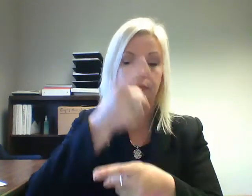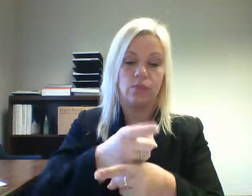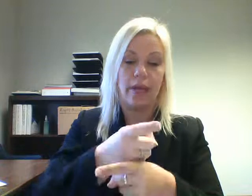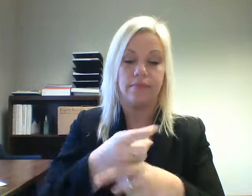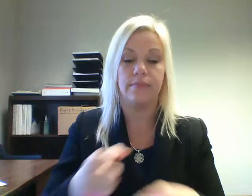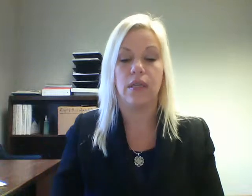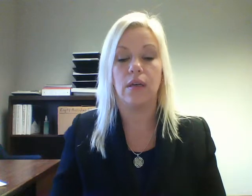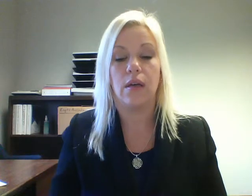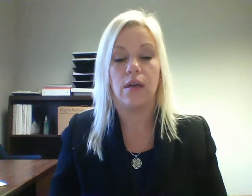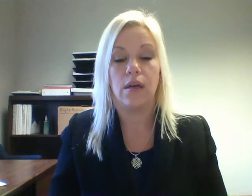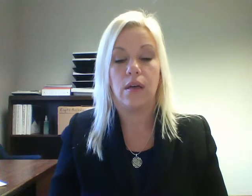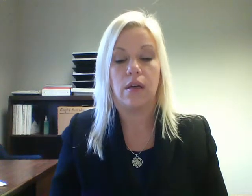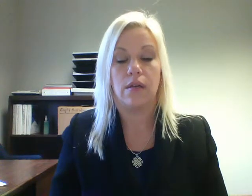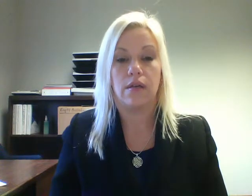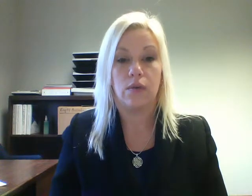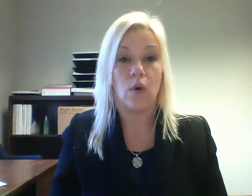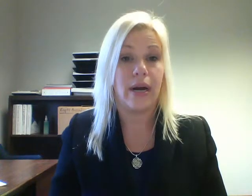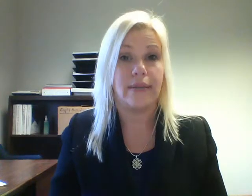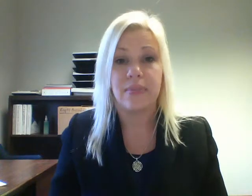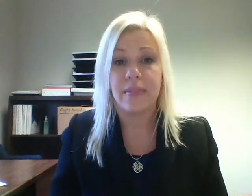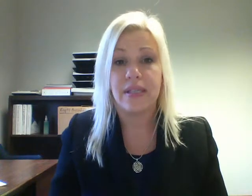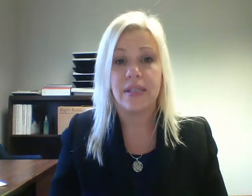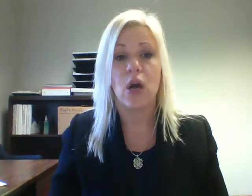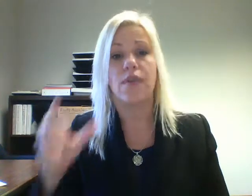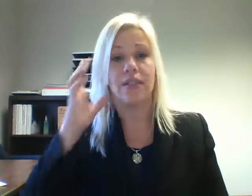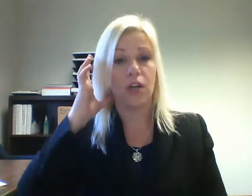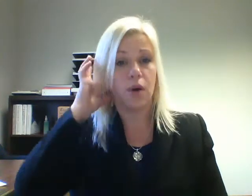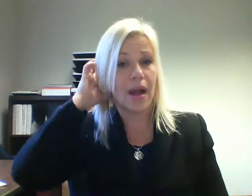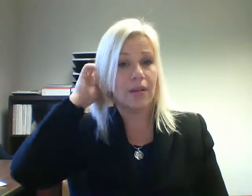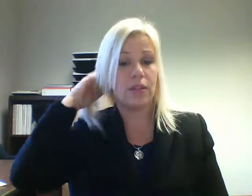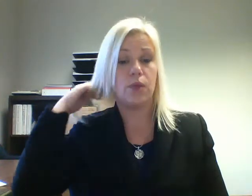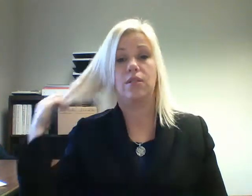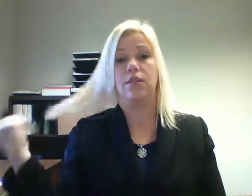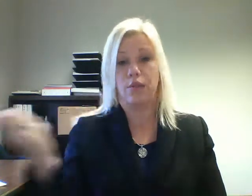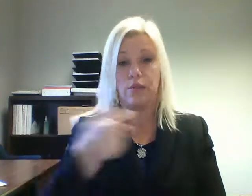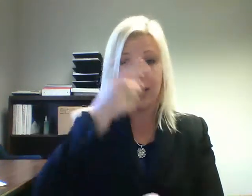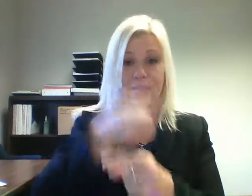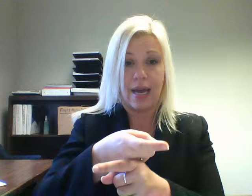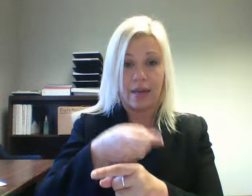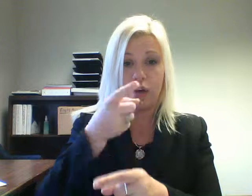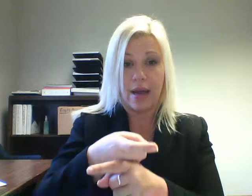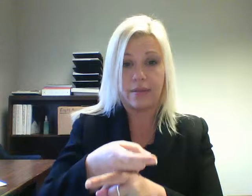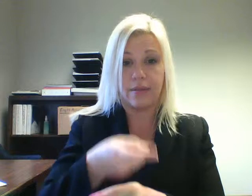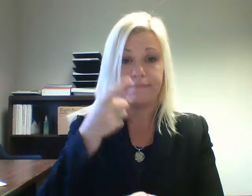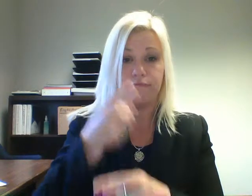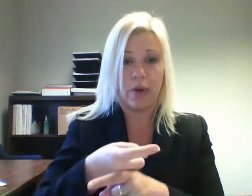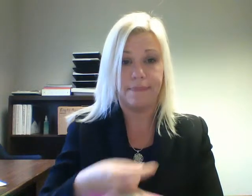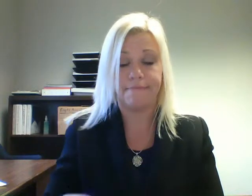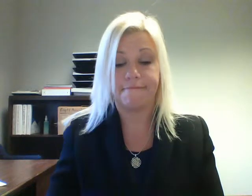Right. Or anytime somebody says, oh, that's correct, you would still use that sign. Correct. Right.